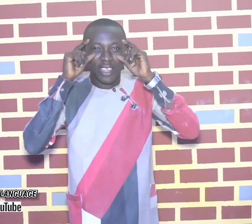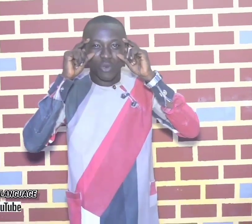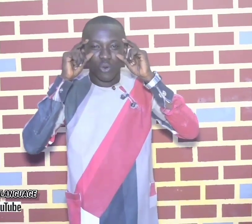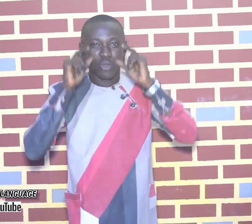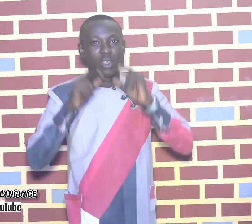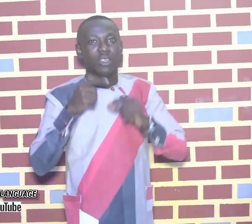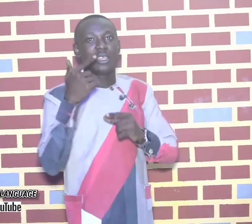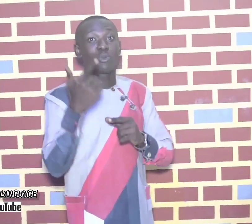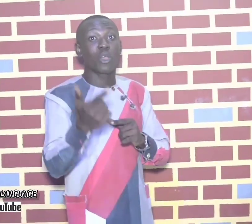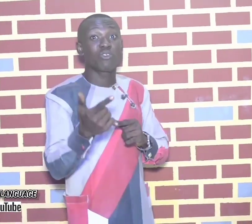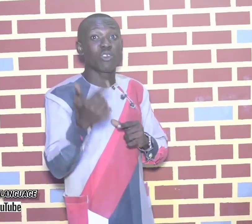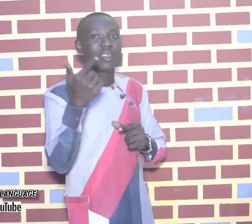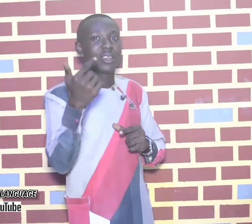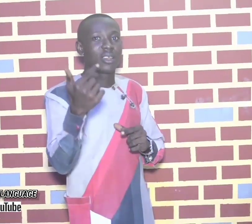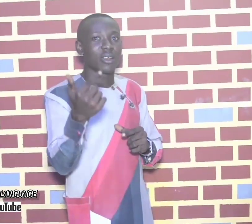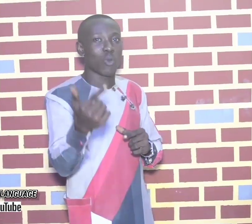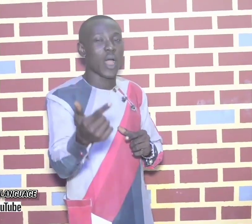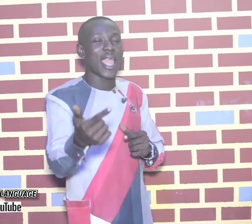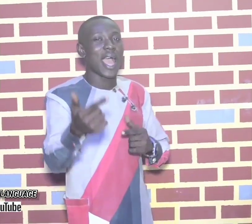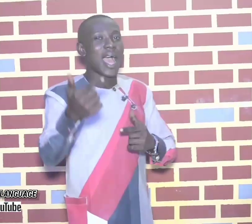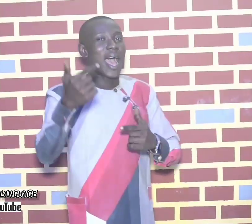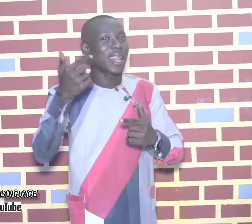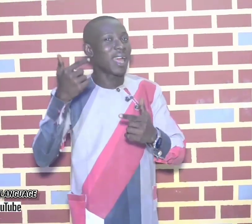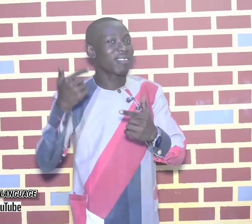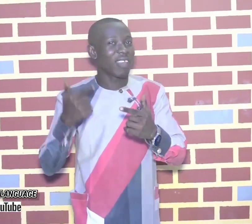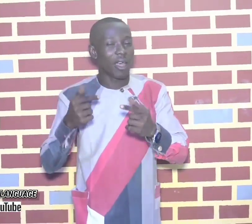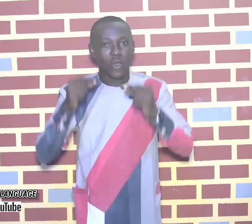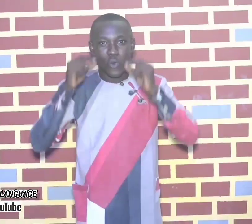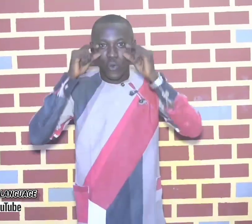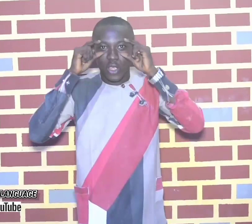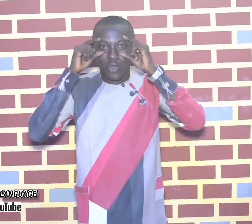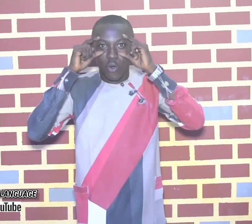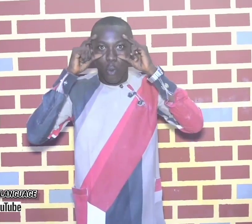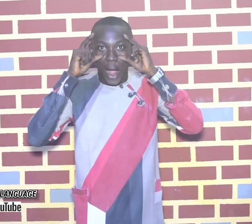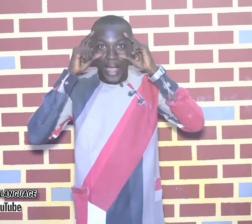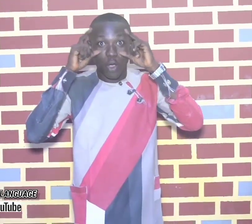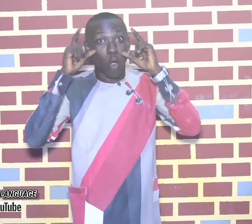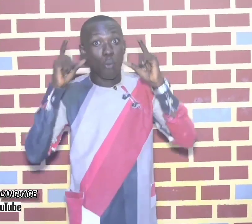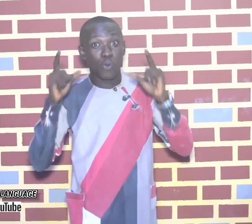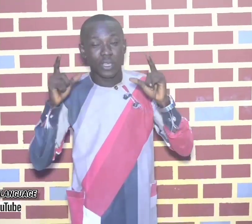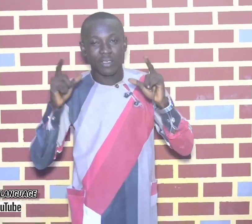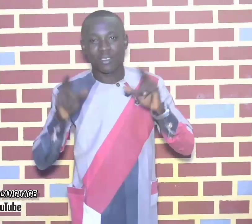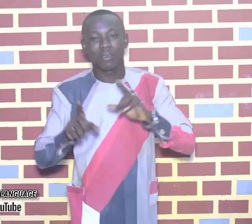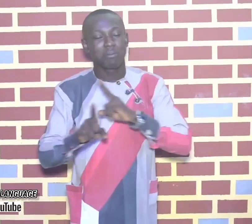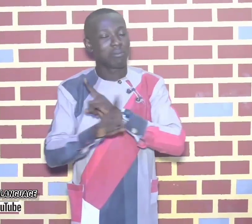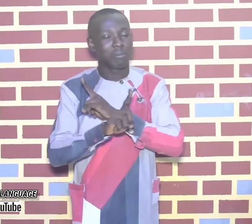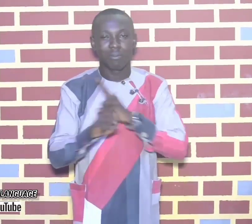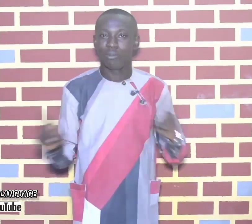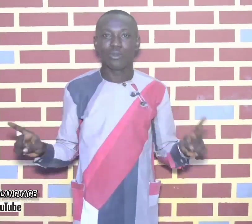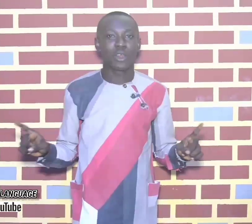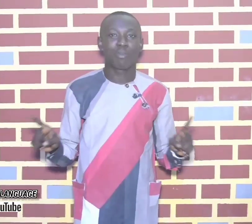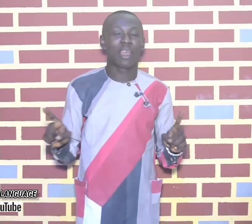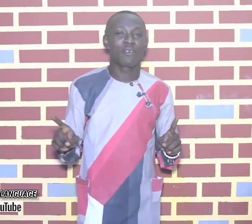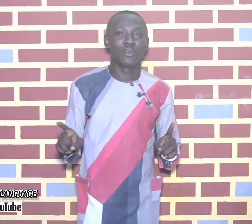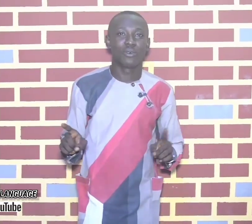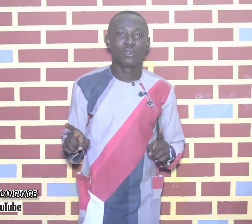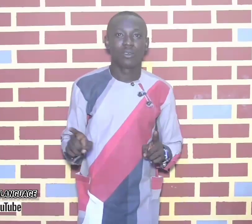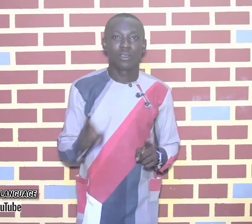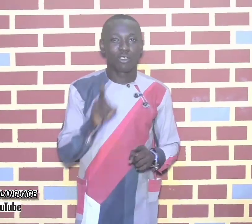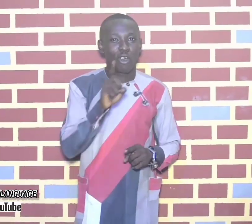little, the question require an answer. When you wide or open it, no reply for you. Don't